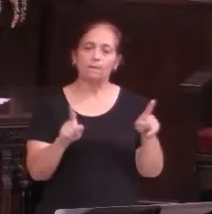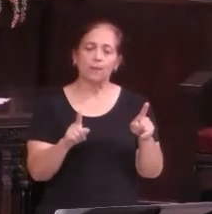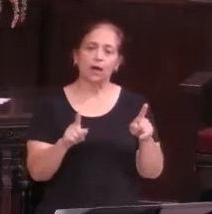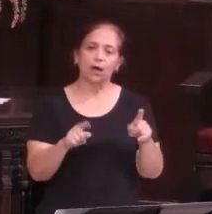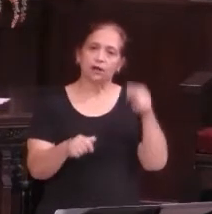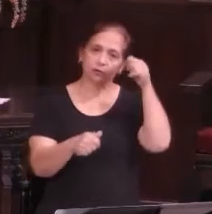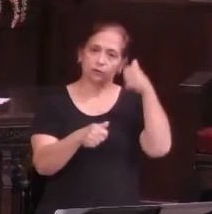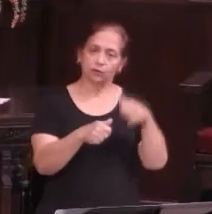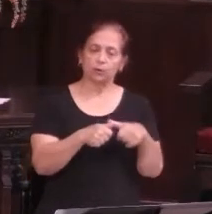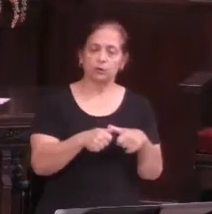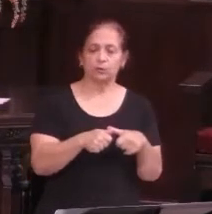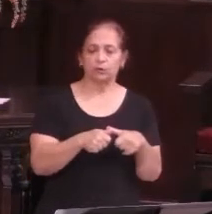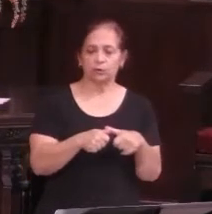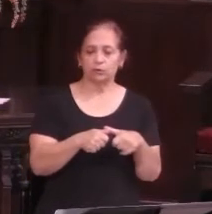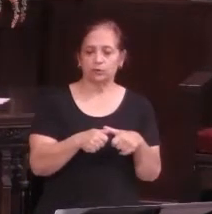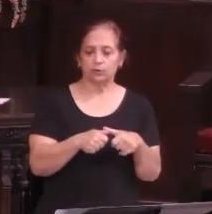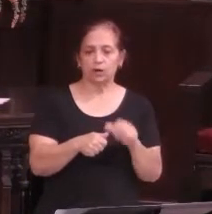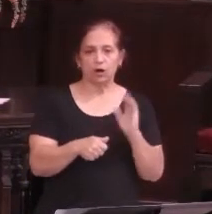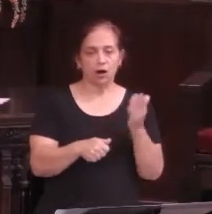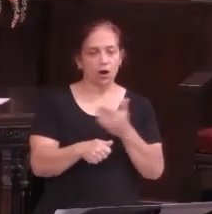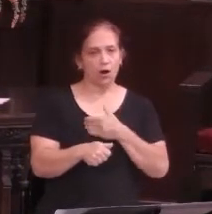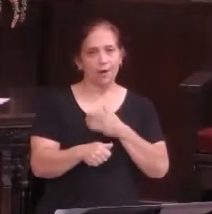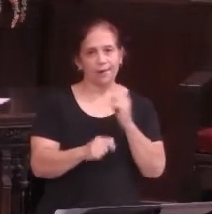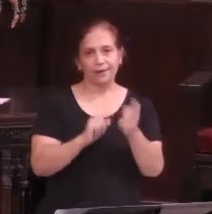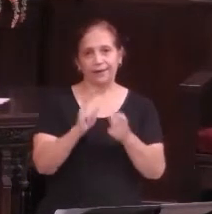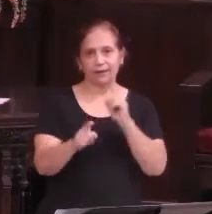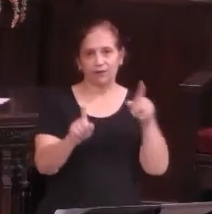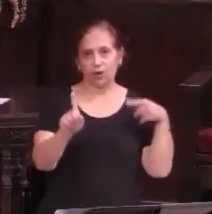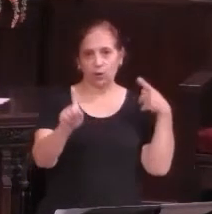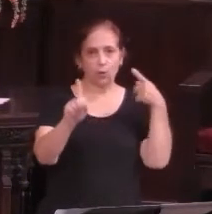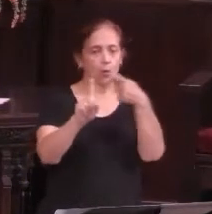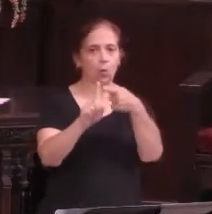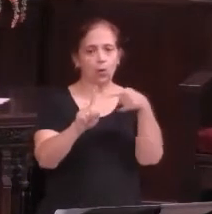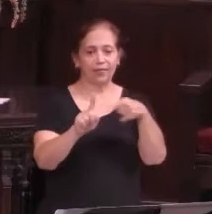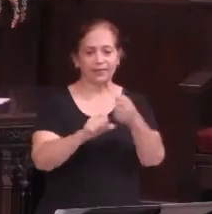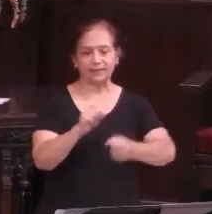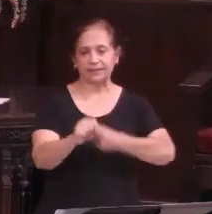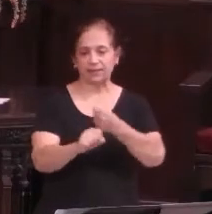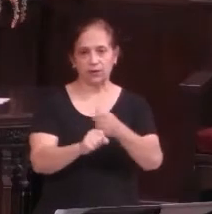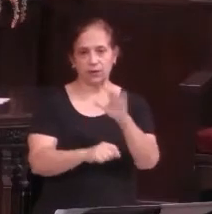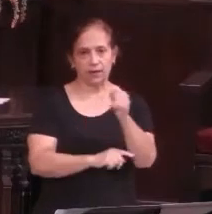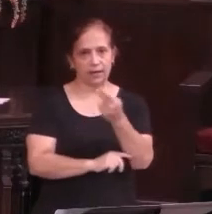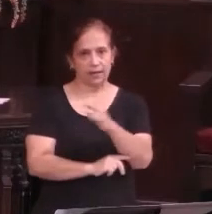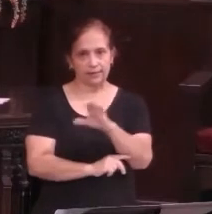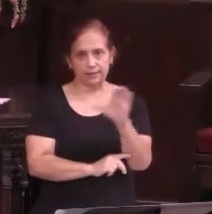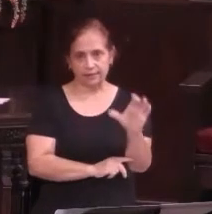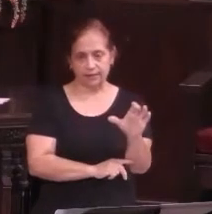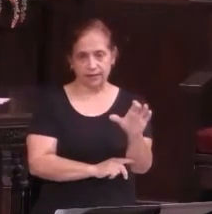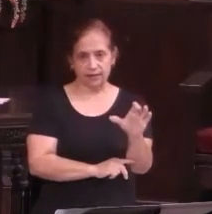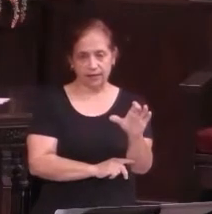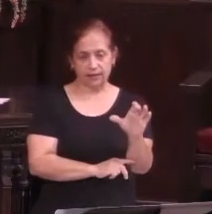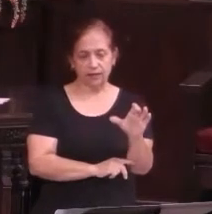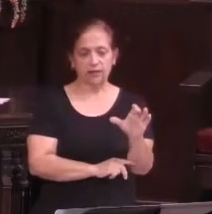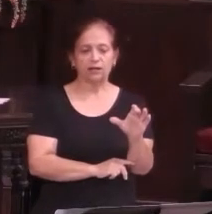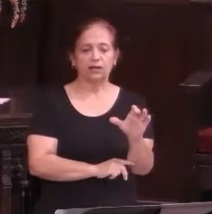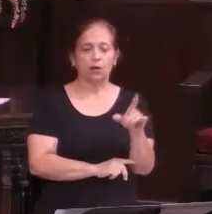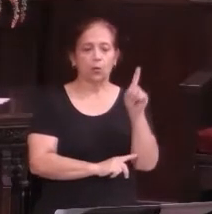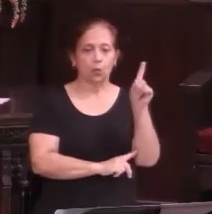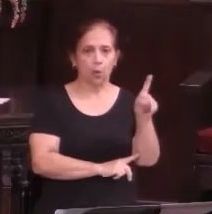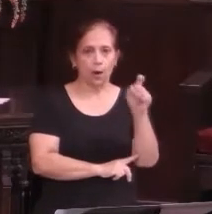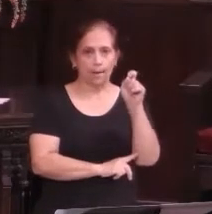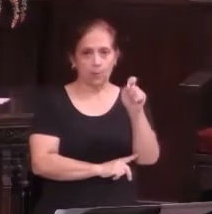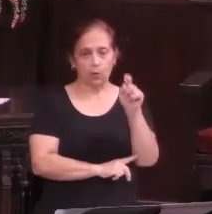a reminder, our giving goal this year at Asylum Hill Congregational Church is